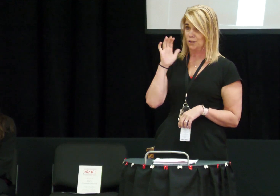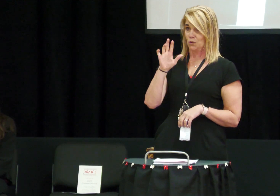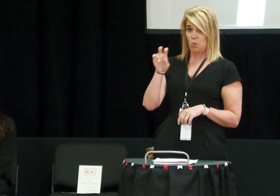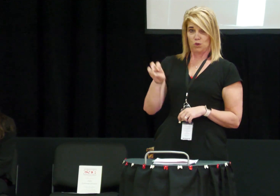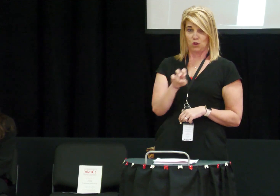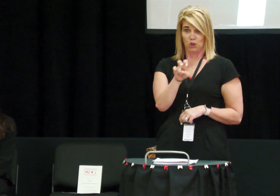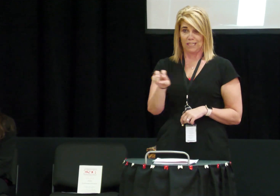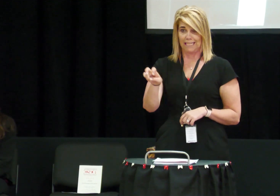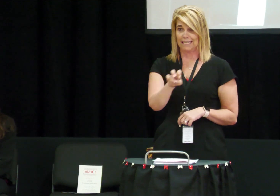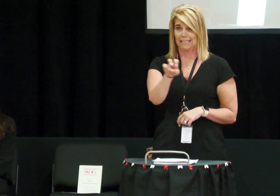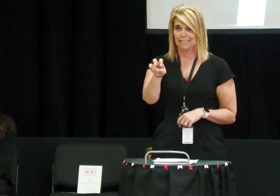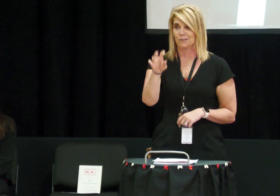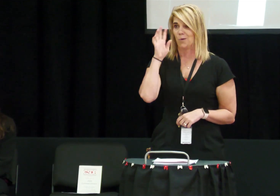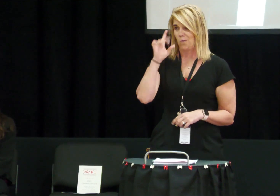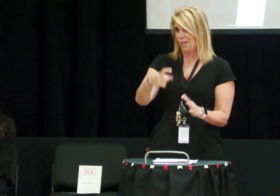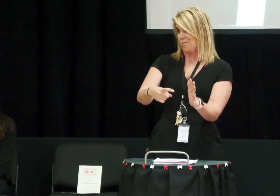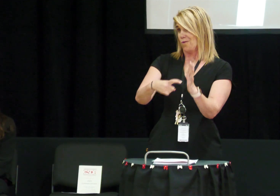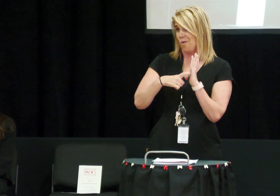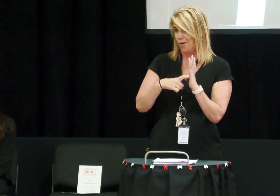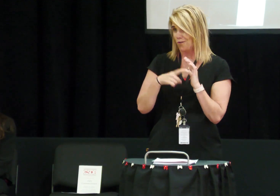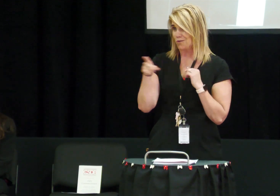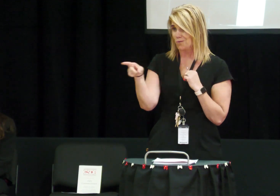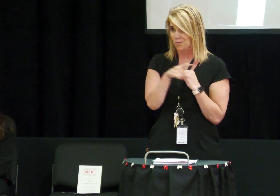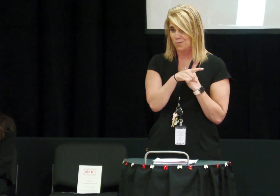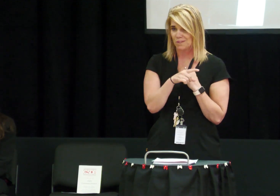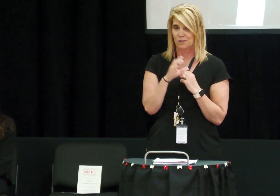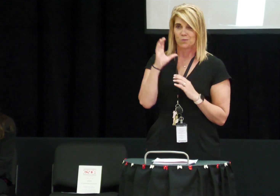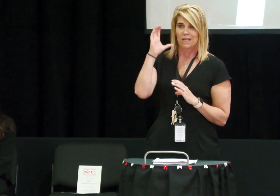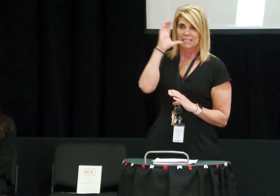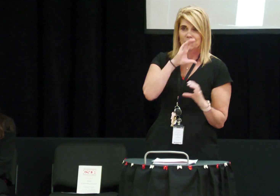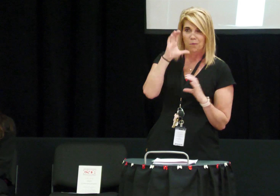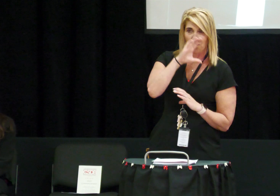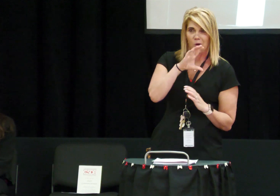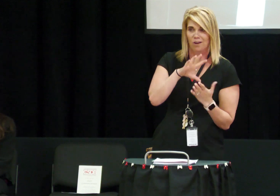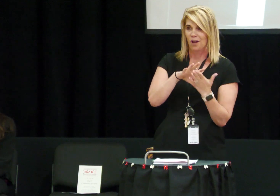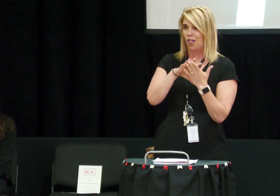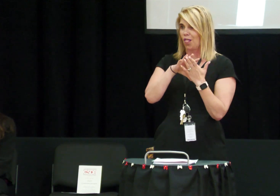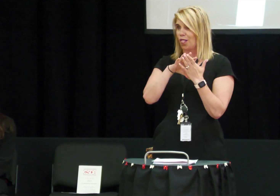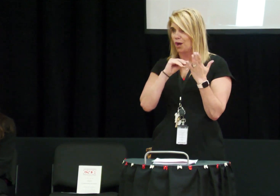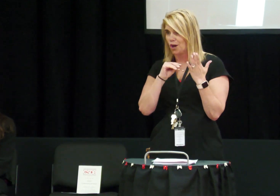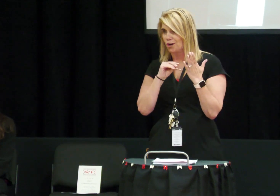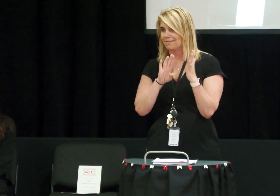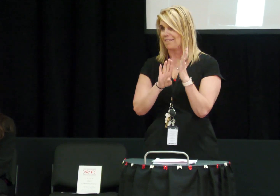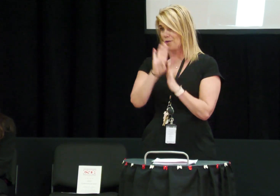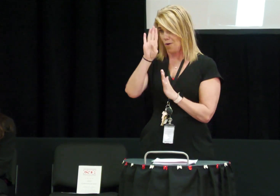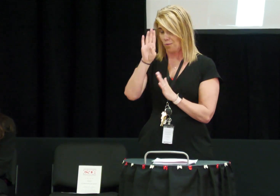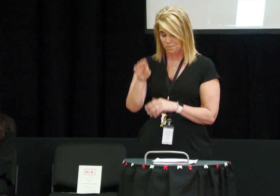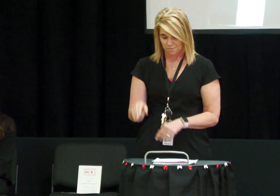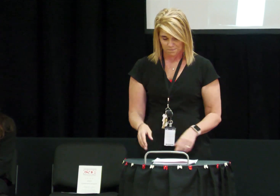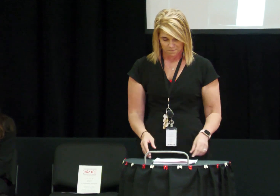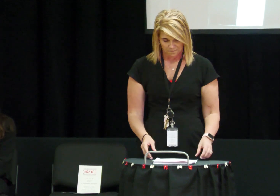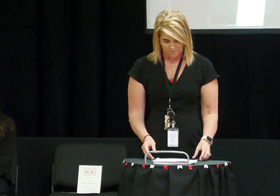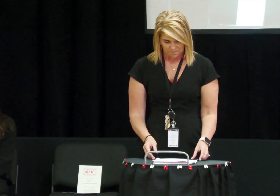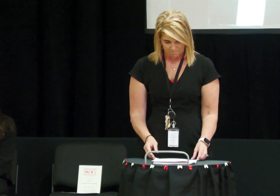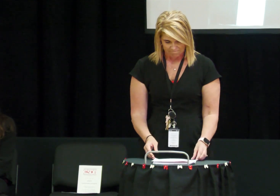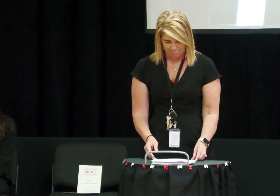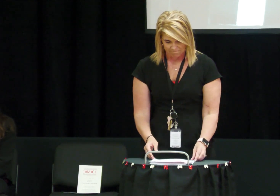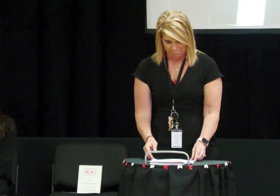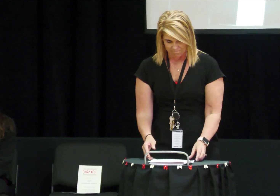through your life. Your journey will require you to explore, learn, and